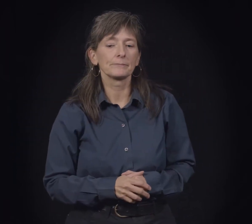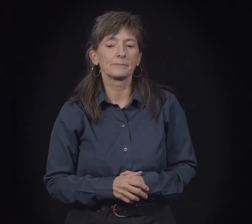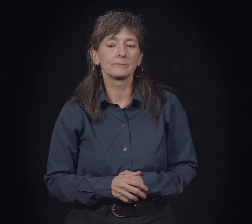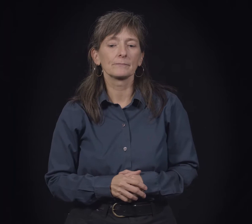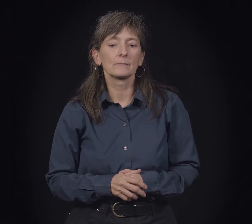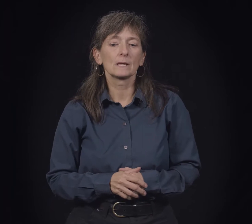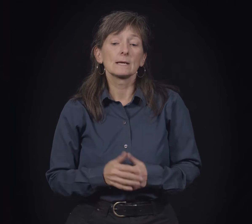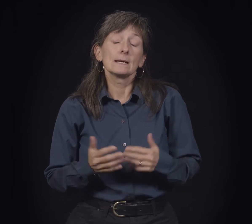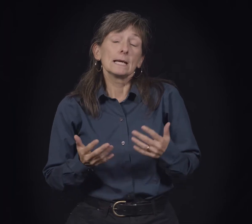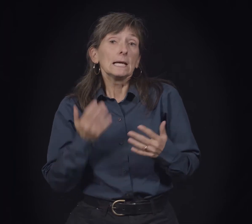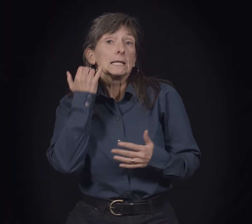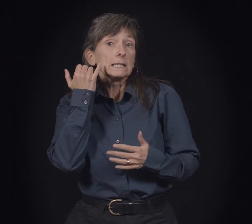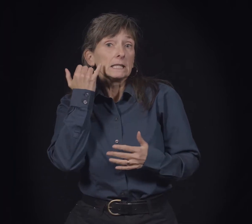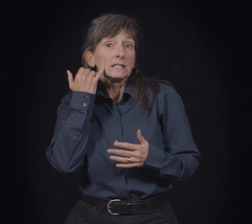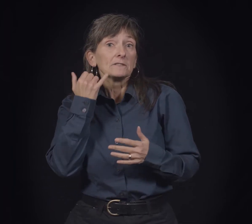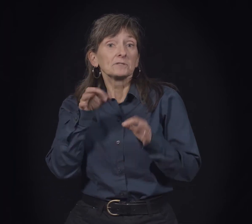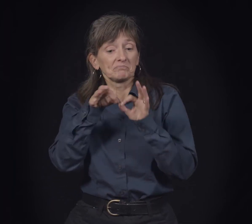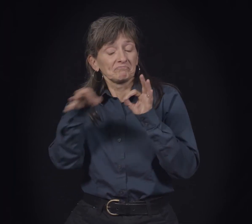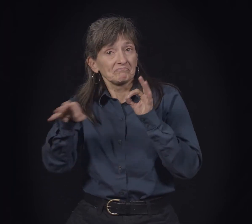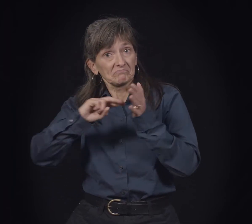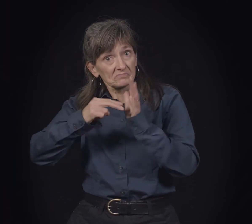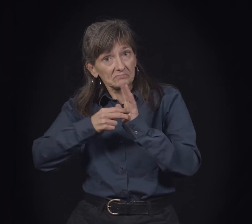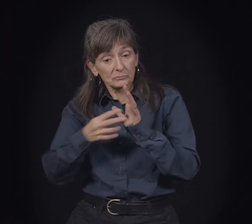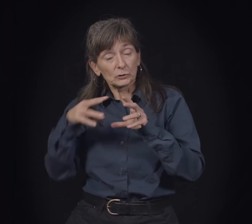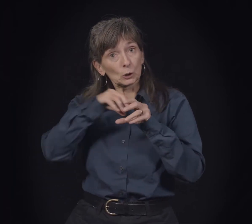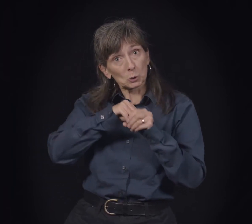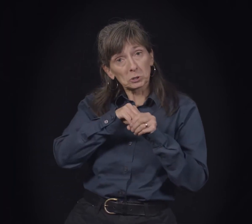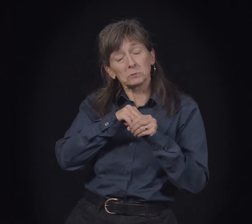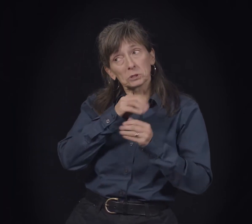Identified advantages of including a definition in the legislation: